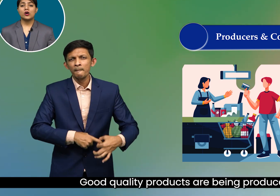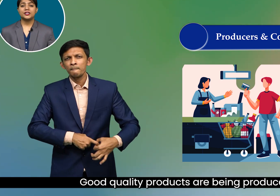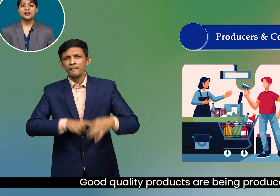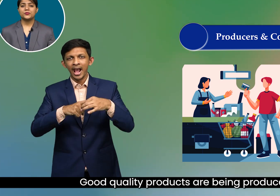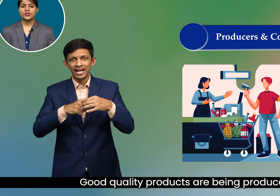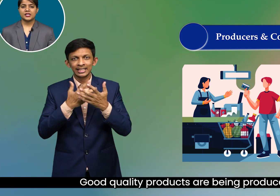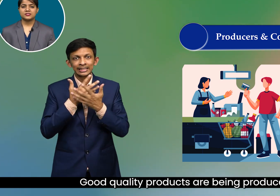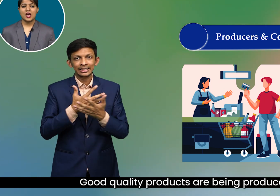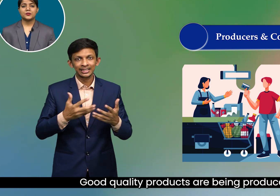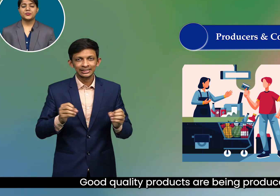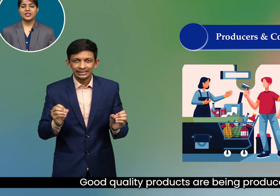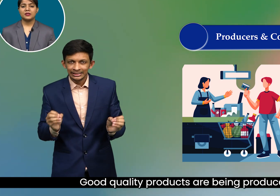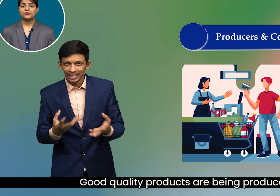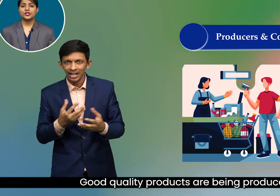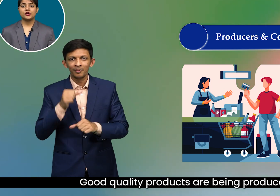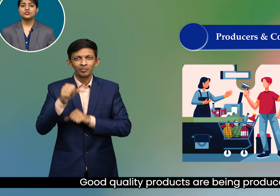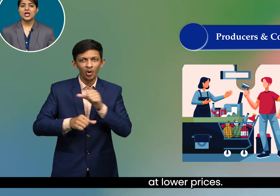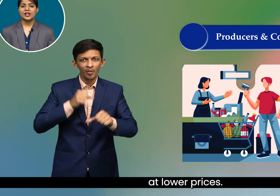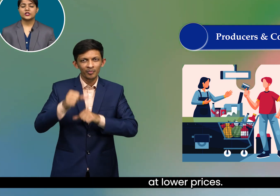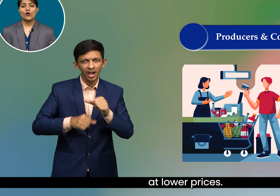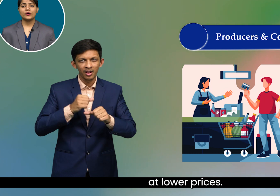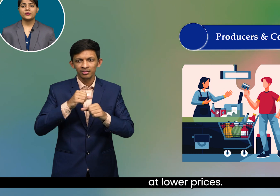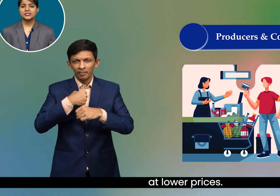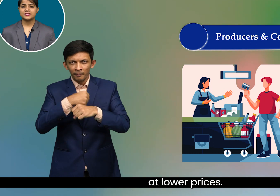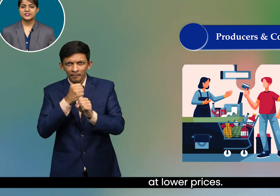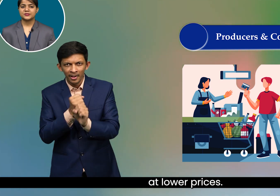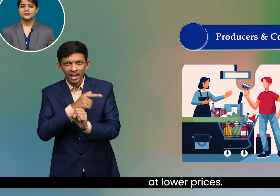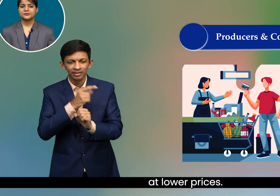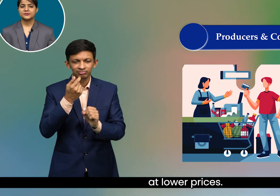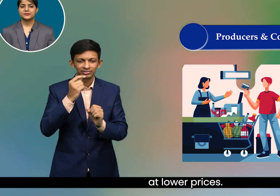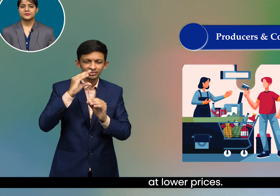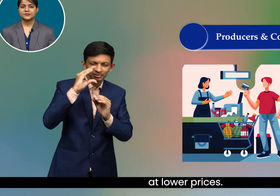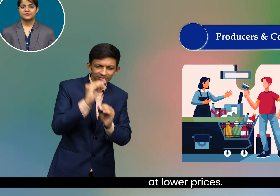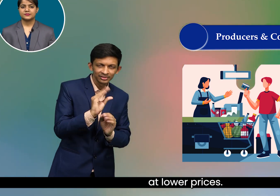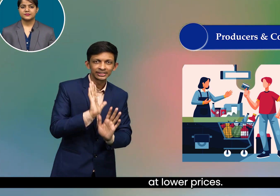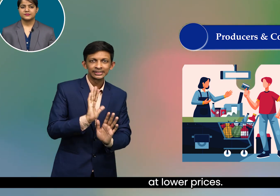Good quality products are being produced at lower prices.